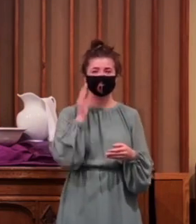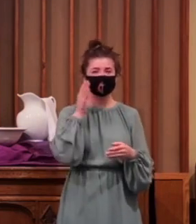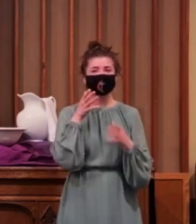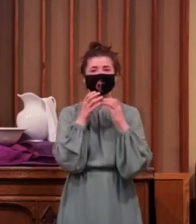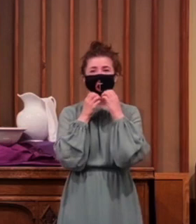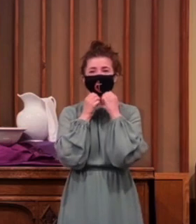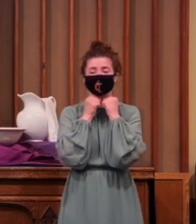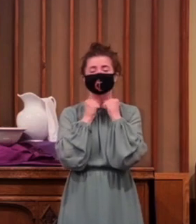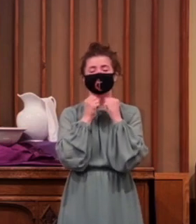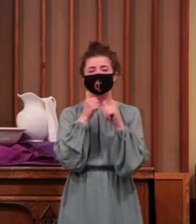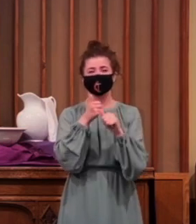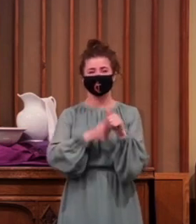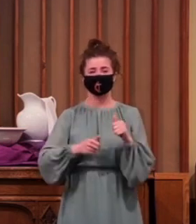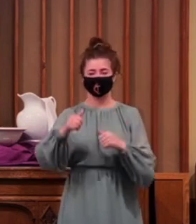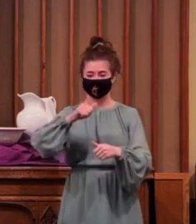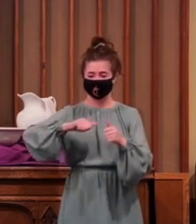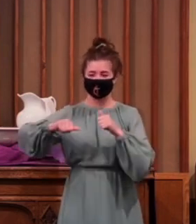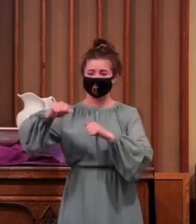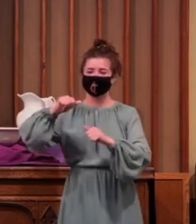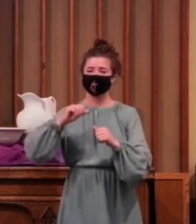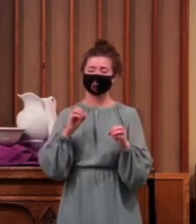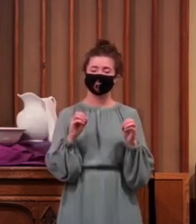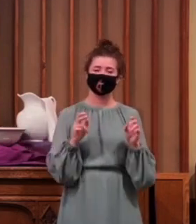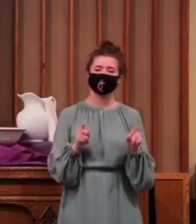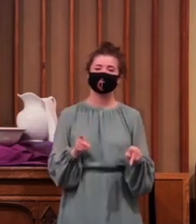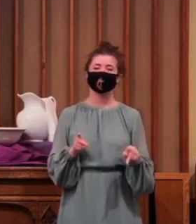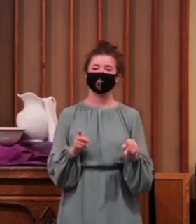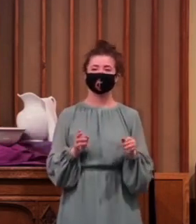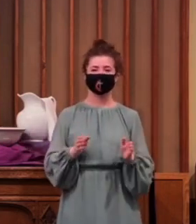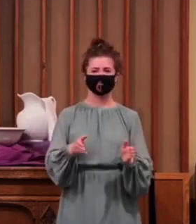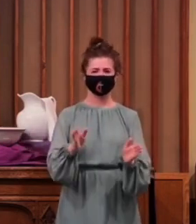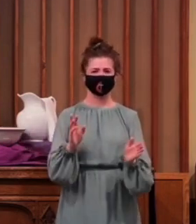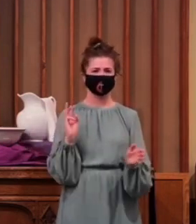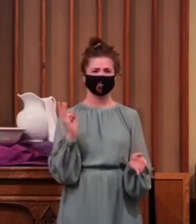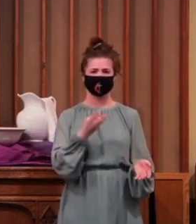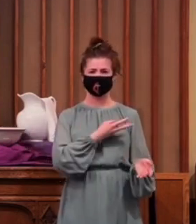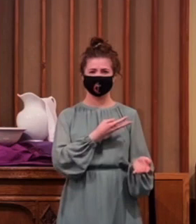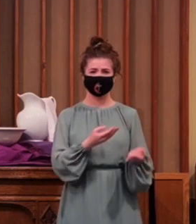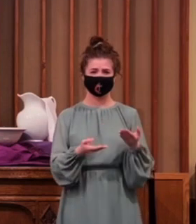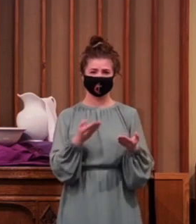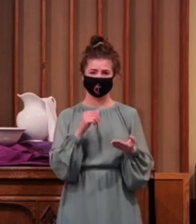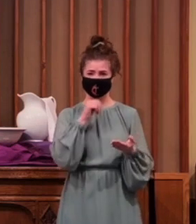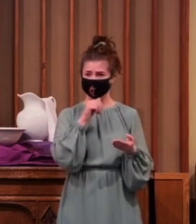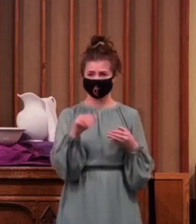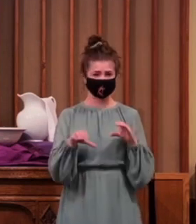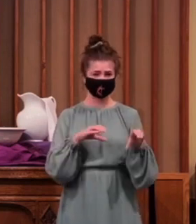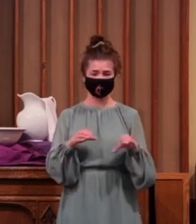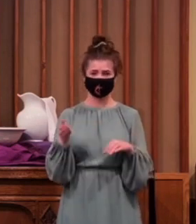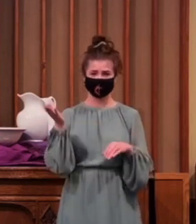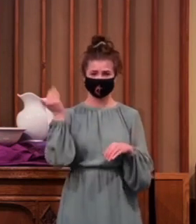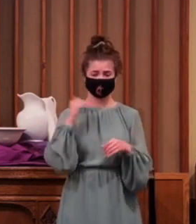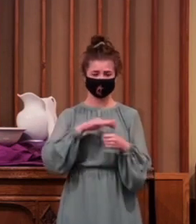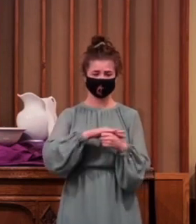and every interaction and opportunity in a way that we probably didn't do before